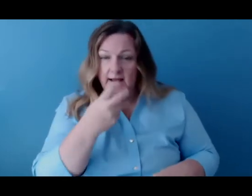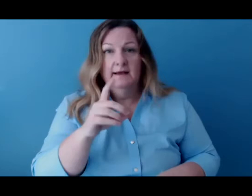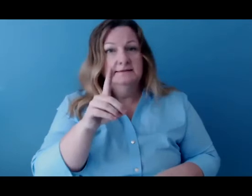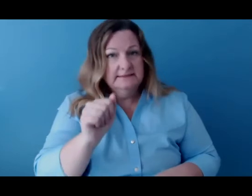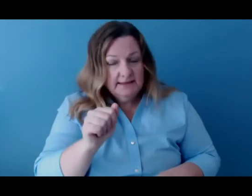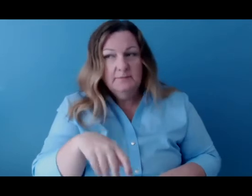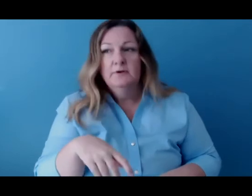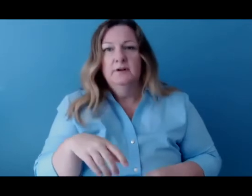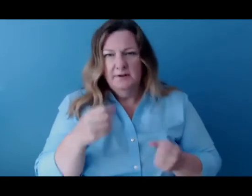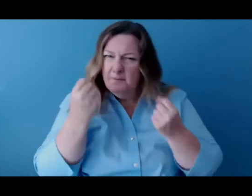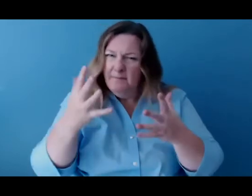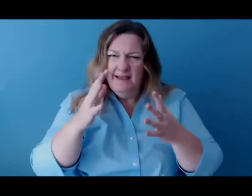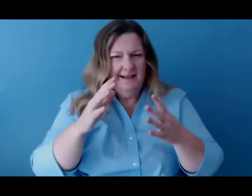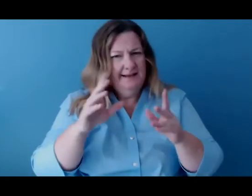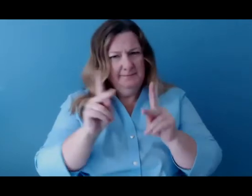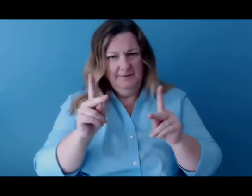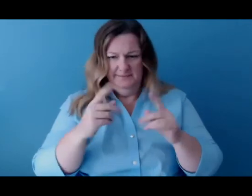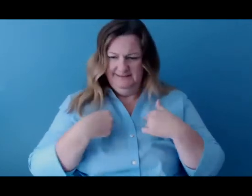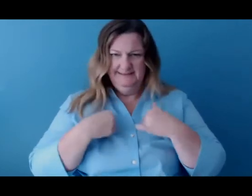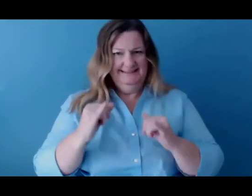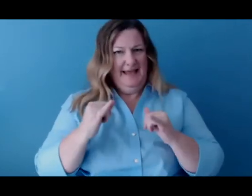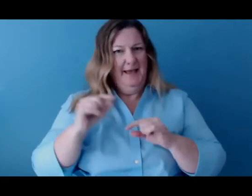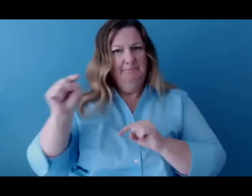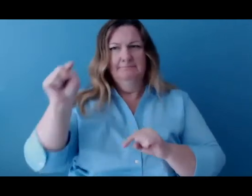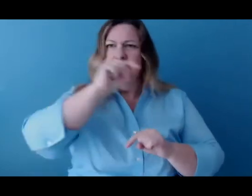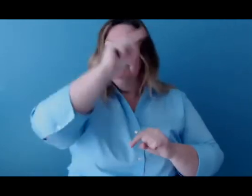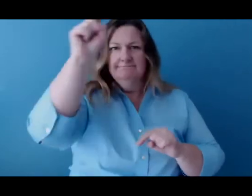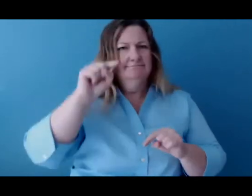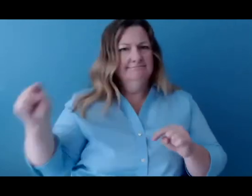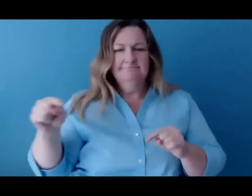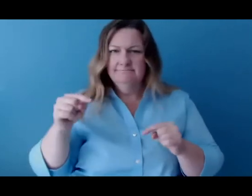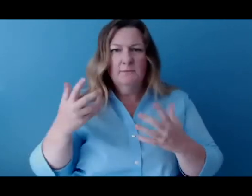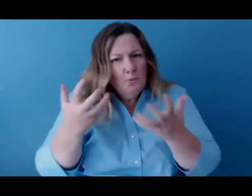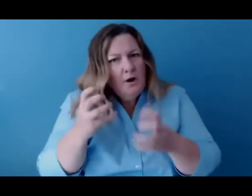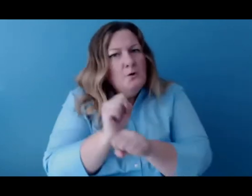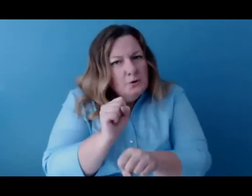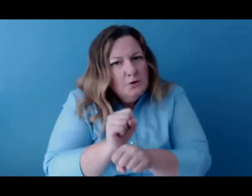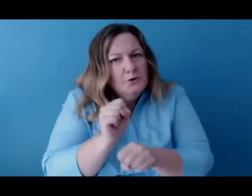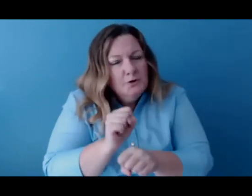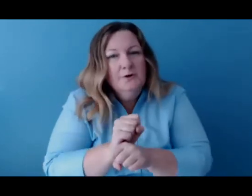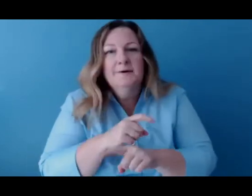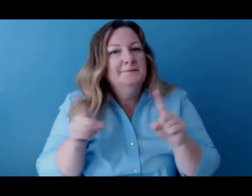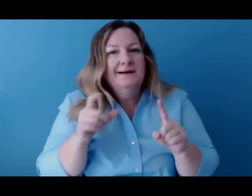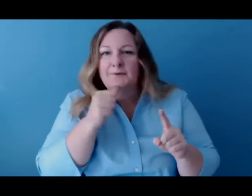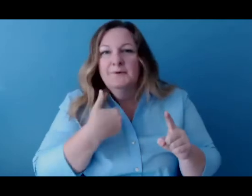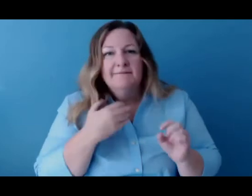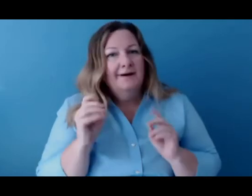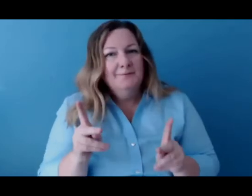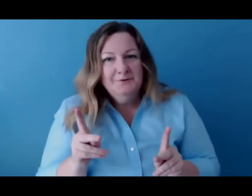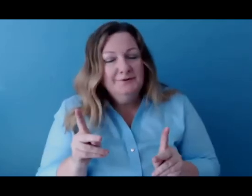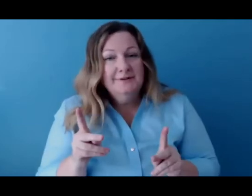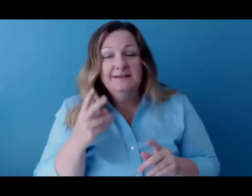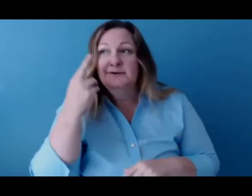people like myself who are, you know, who wants to do the work, but often don't get the opportunity just because